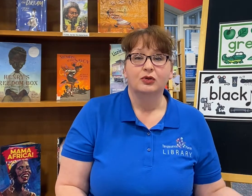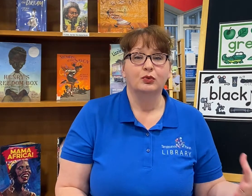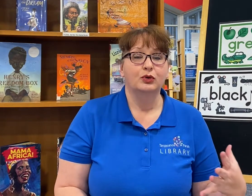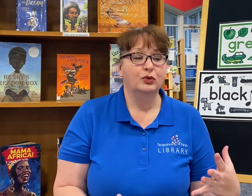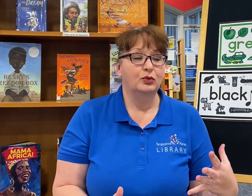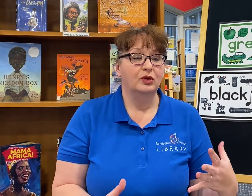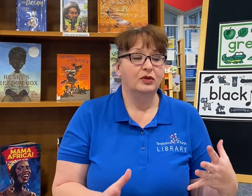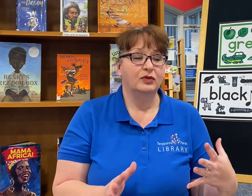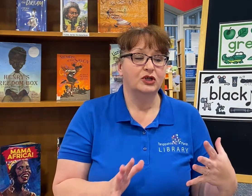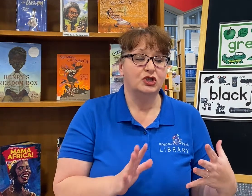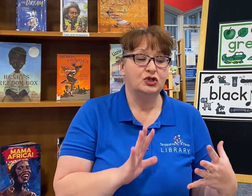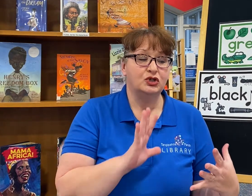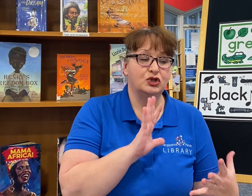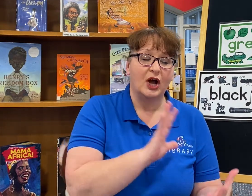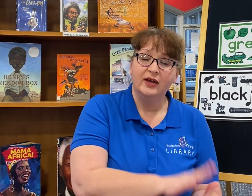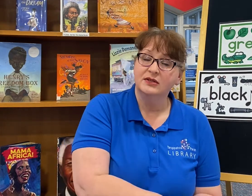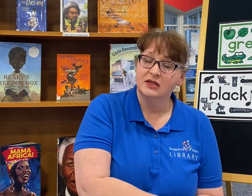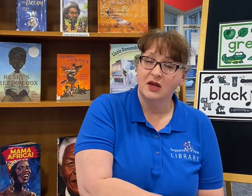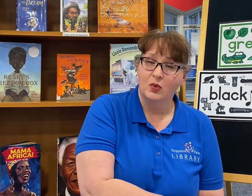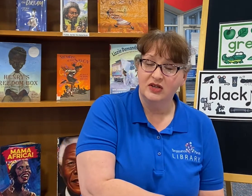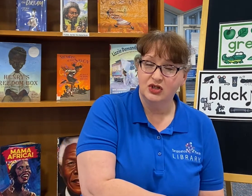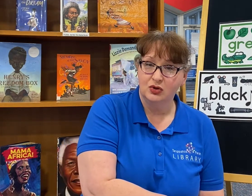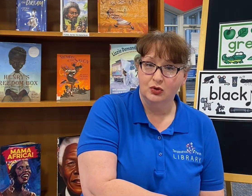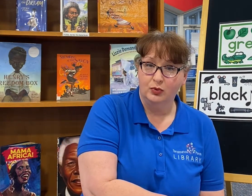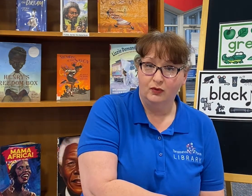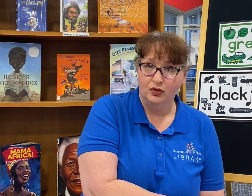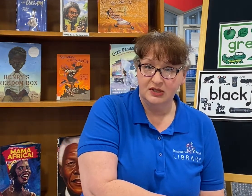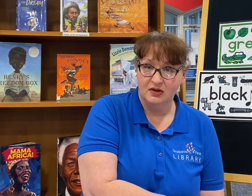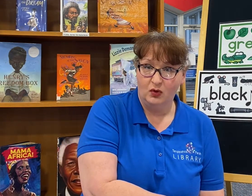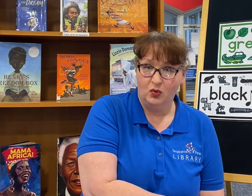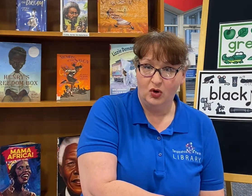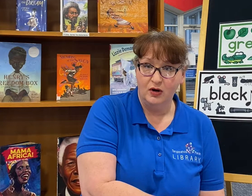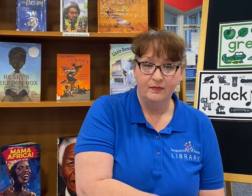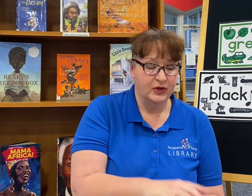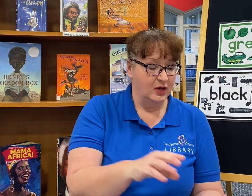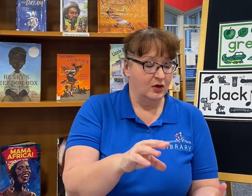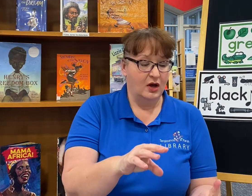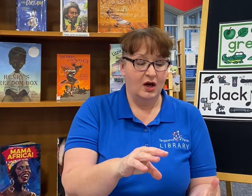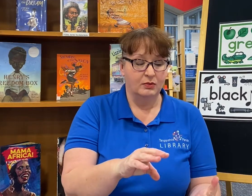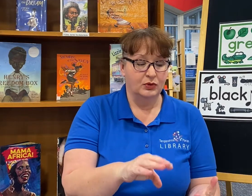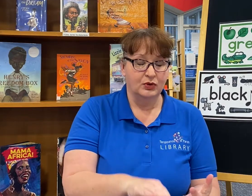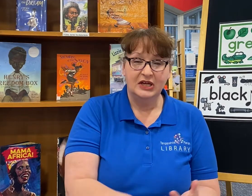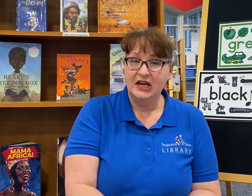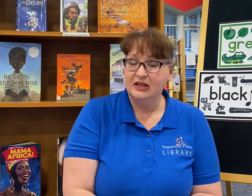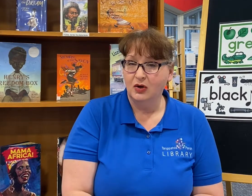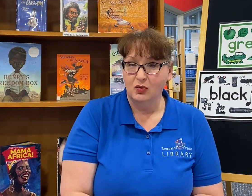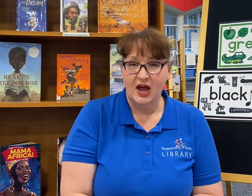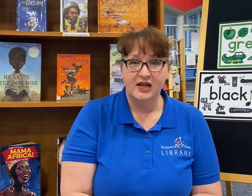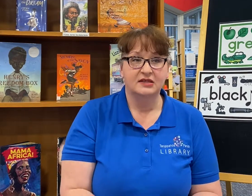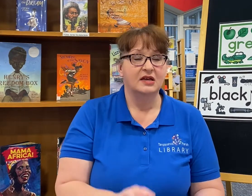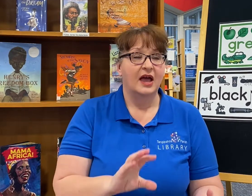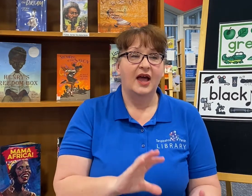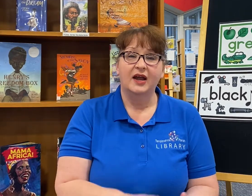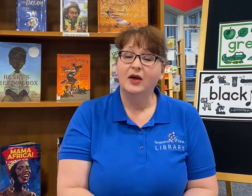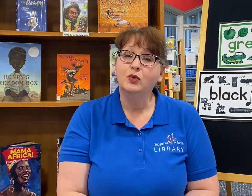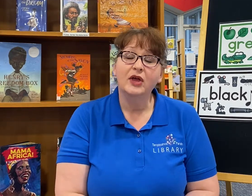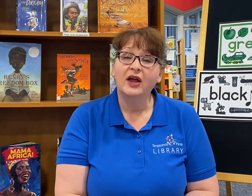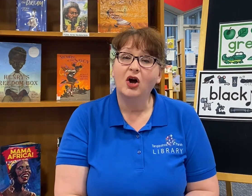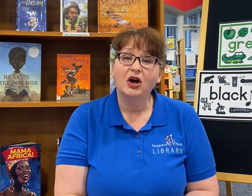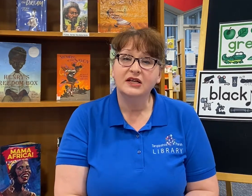through the trials that they went through before the Civil War, through getting their rights, and who they are as